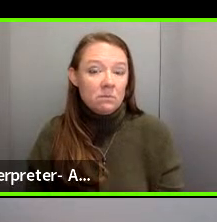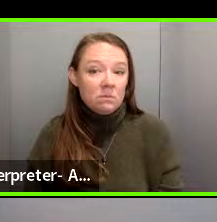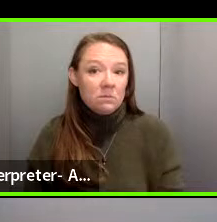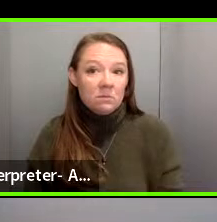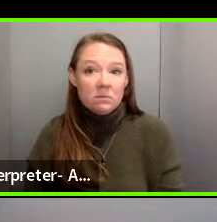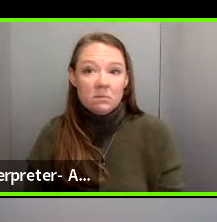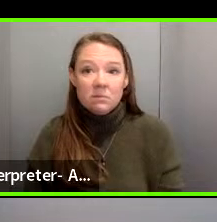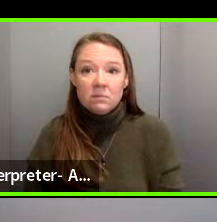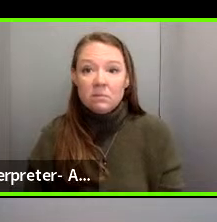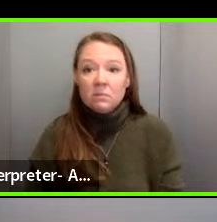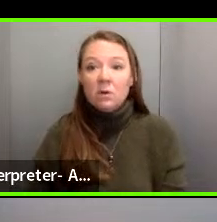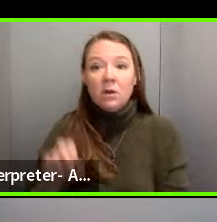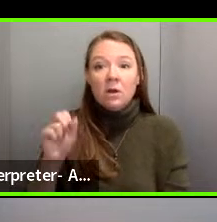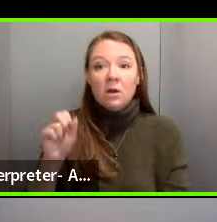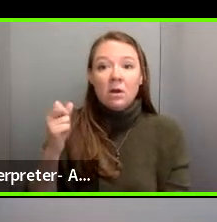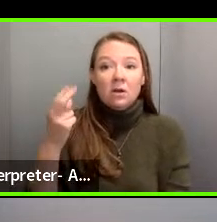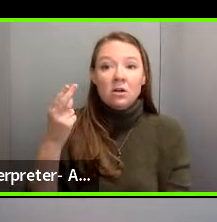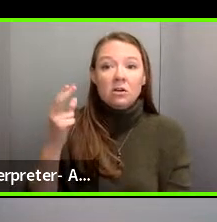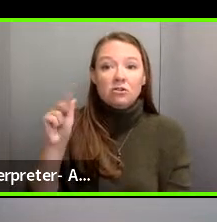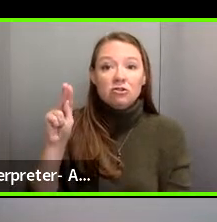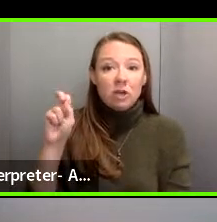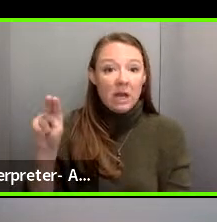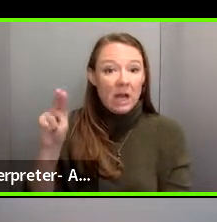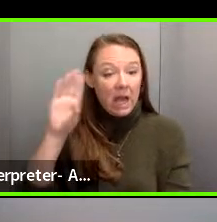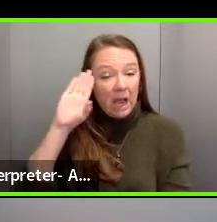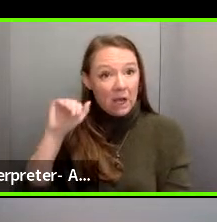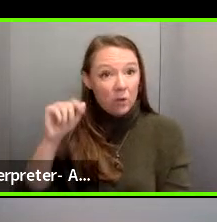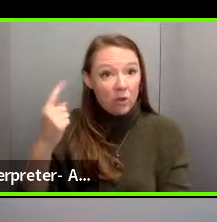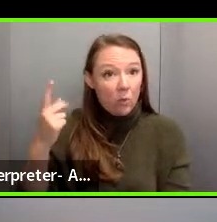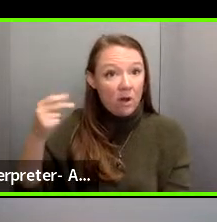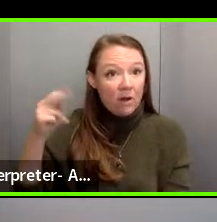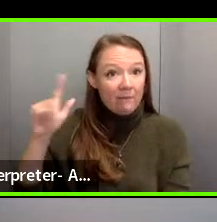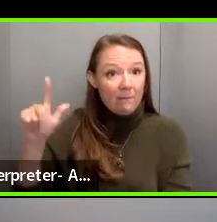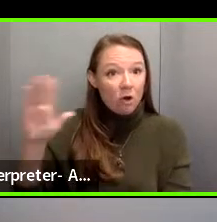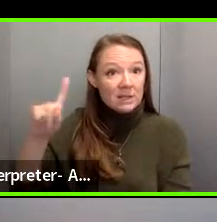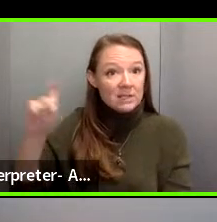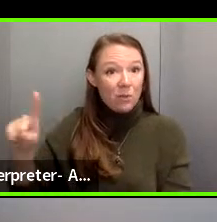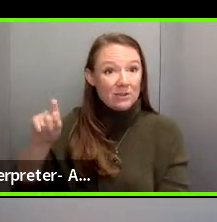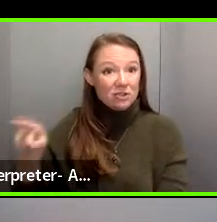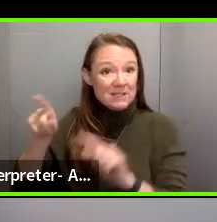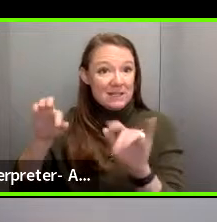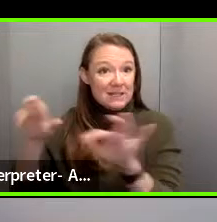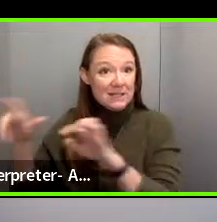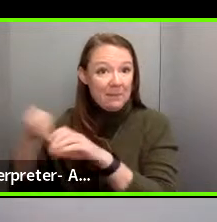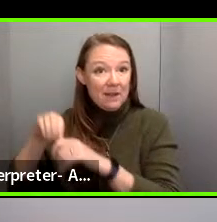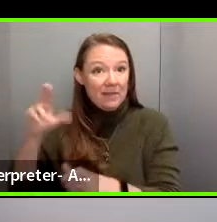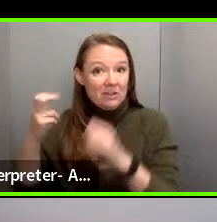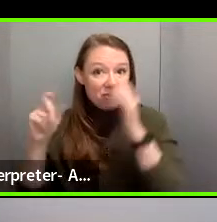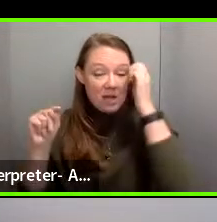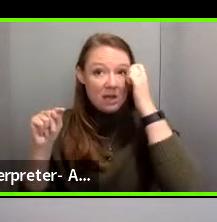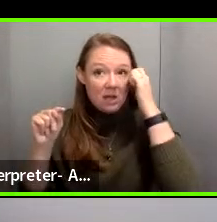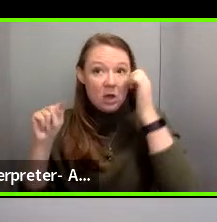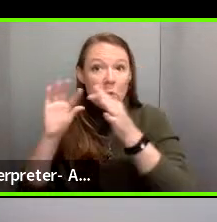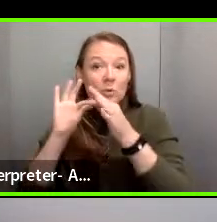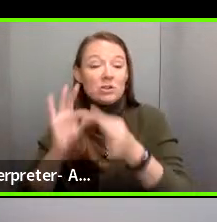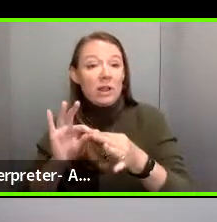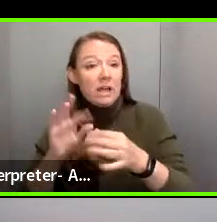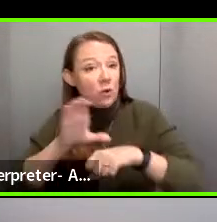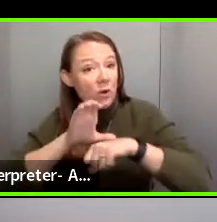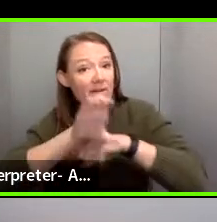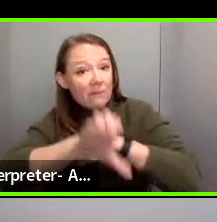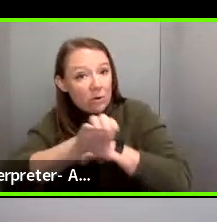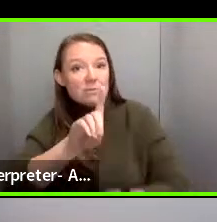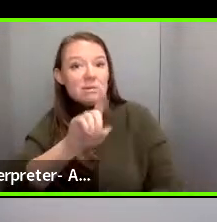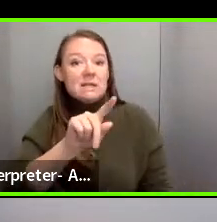Okay. I know that one of Paul's questions in the chat was about enforcement data and how many